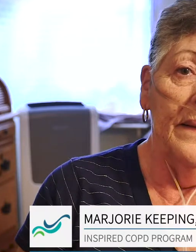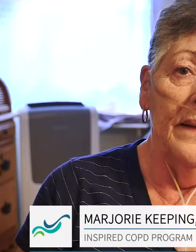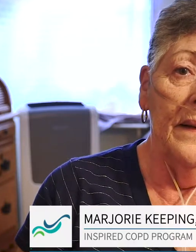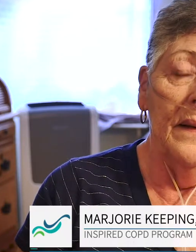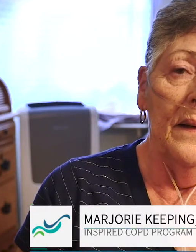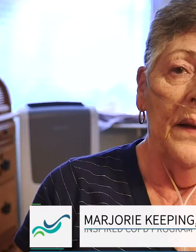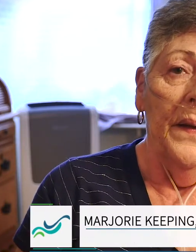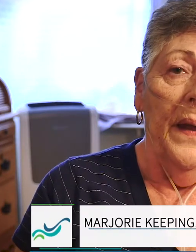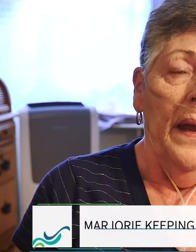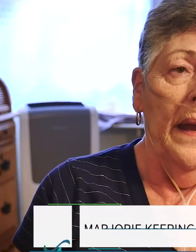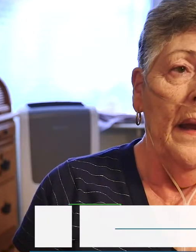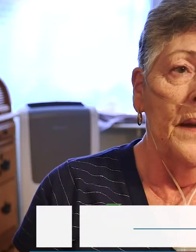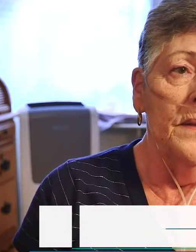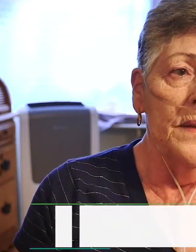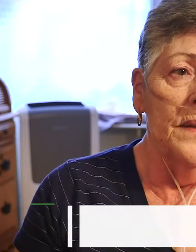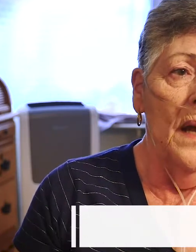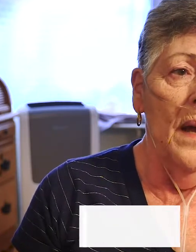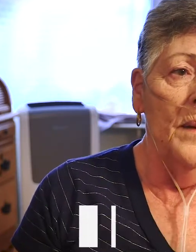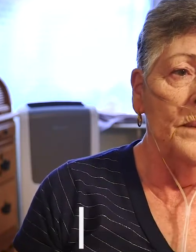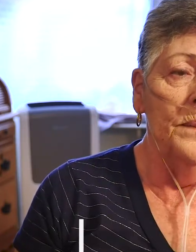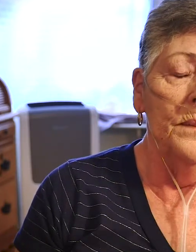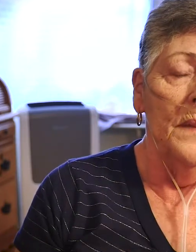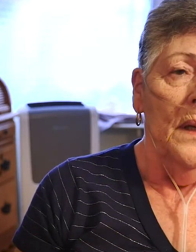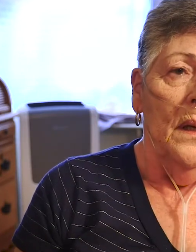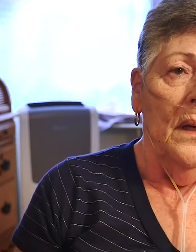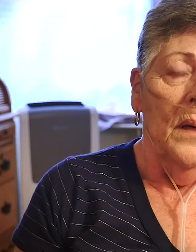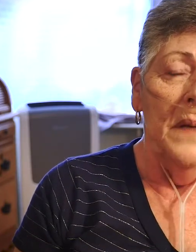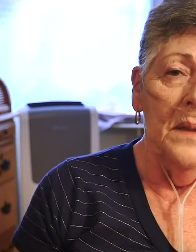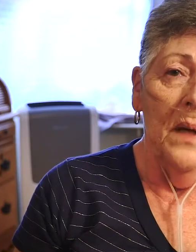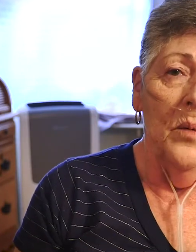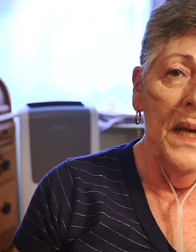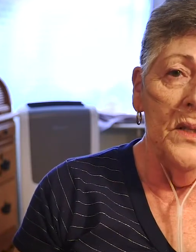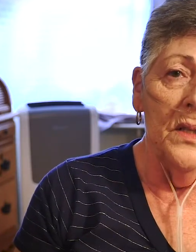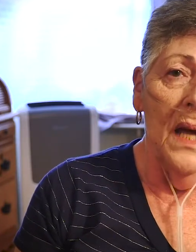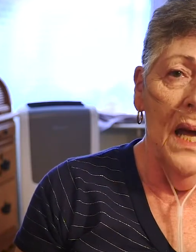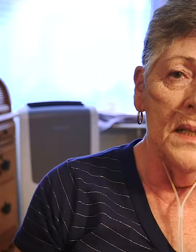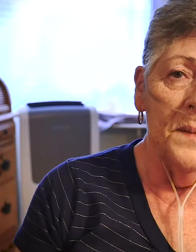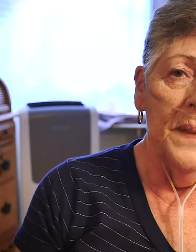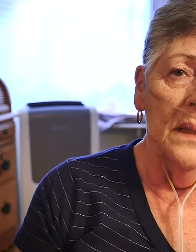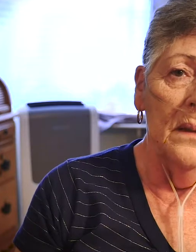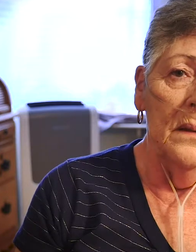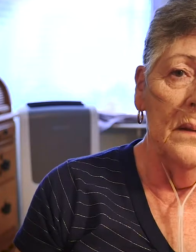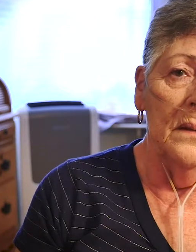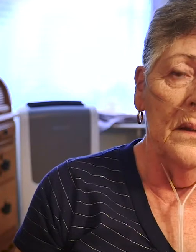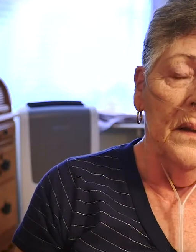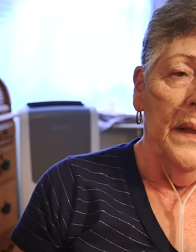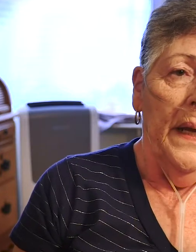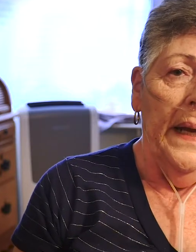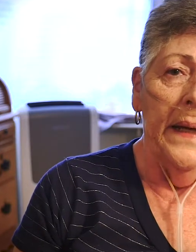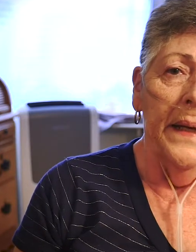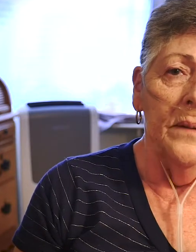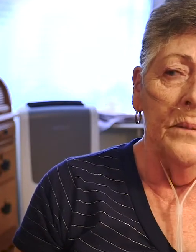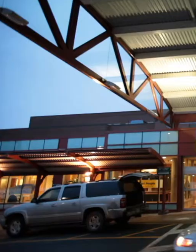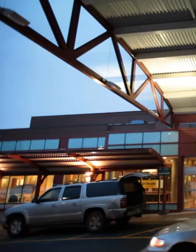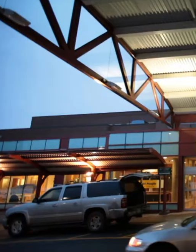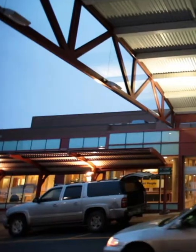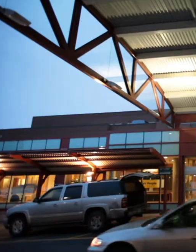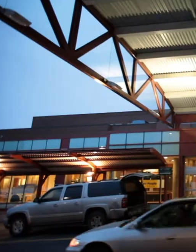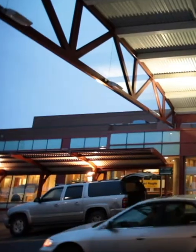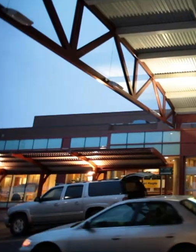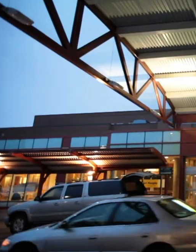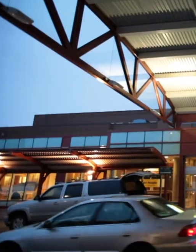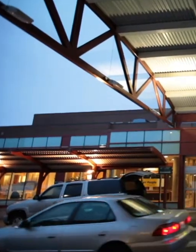it. And made my way to the hospital. And I